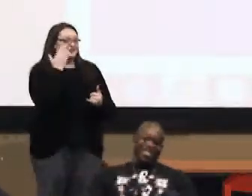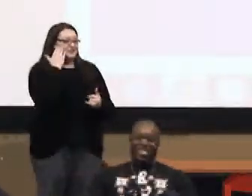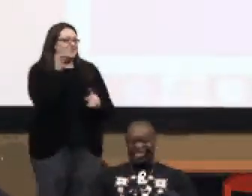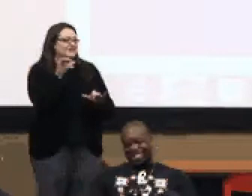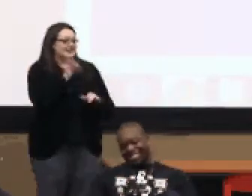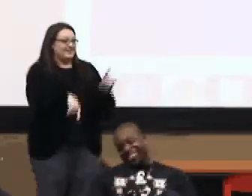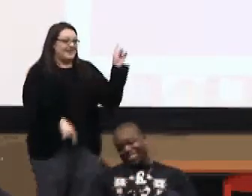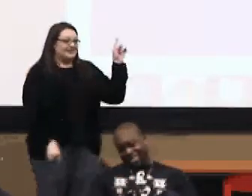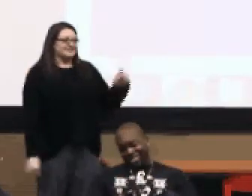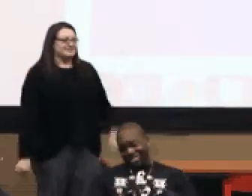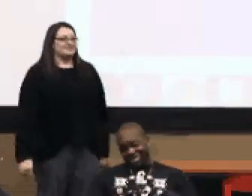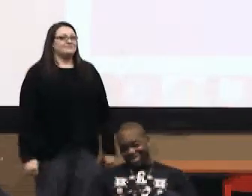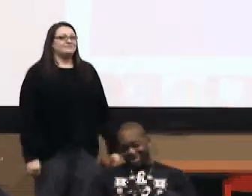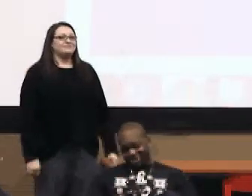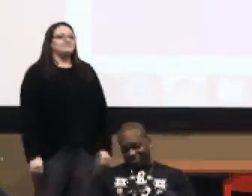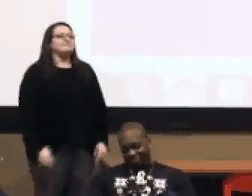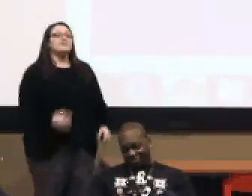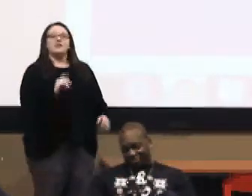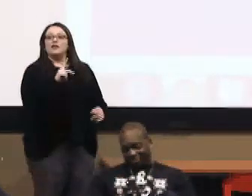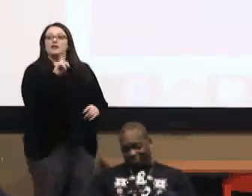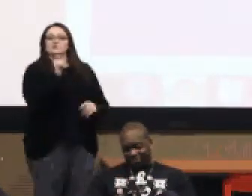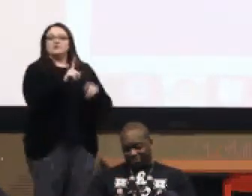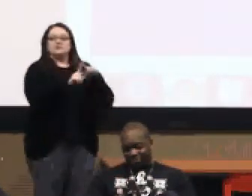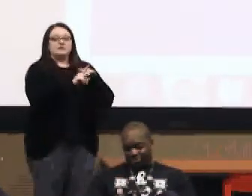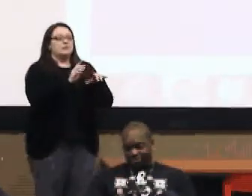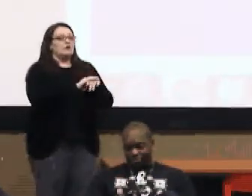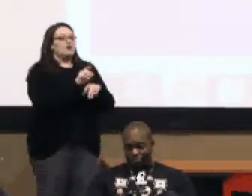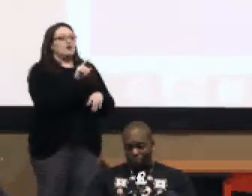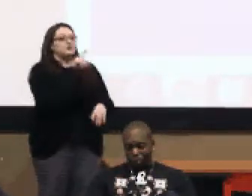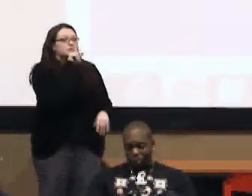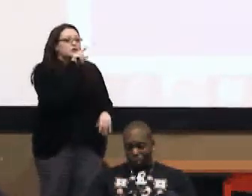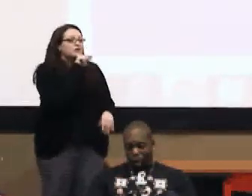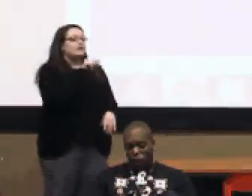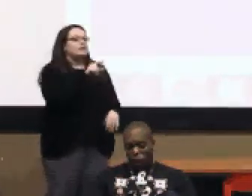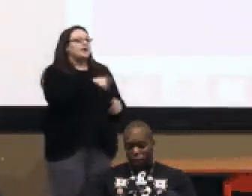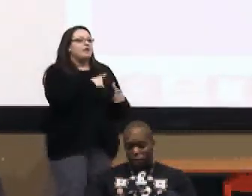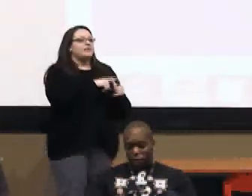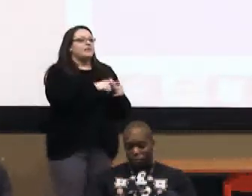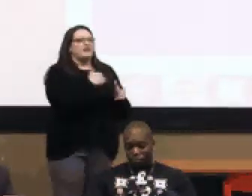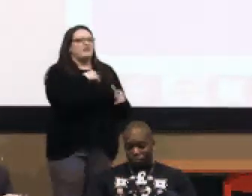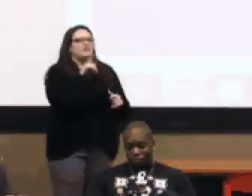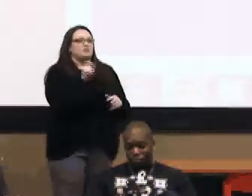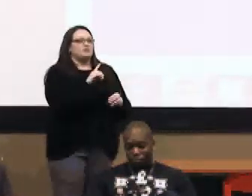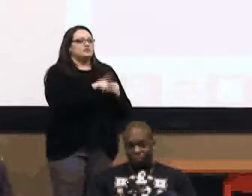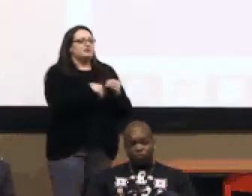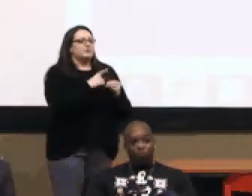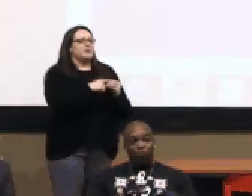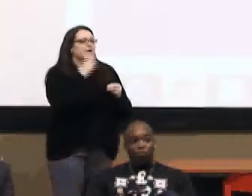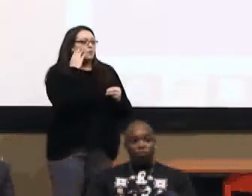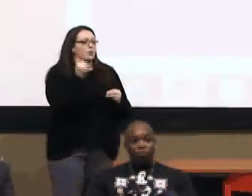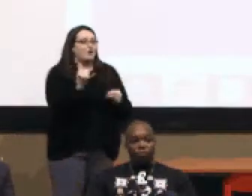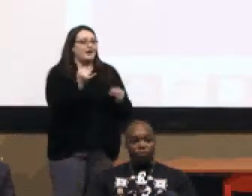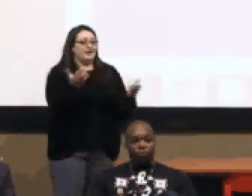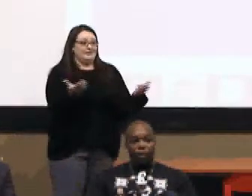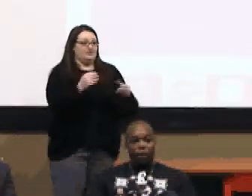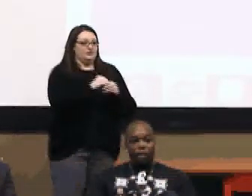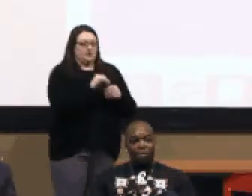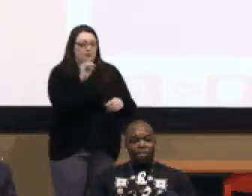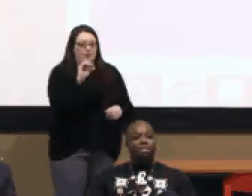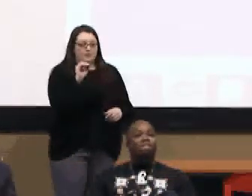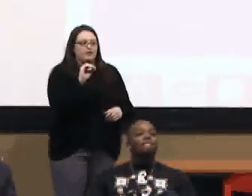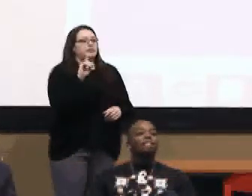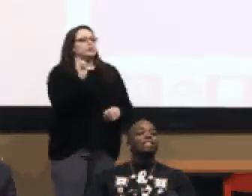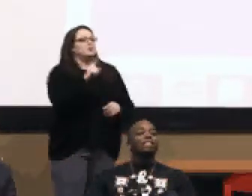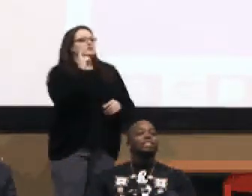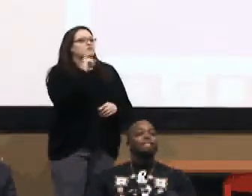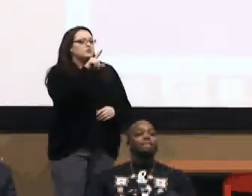Right? So a question came across on Twitter, and then I've got a question about why here in Omaha. The question on